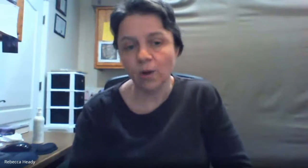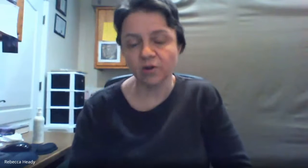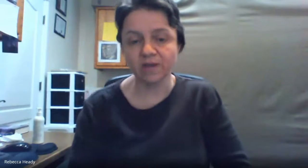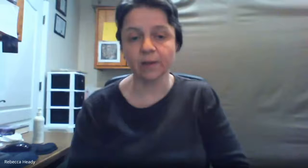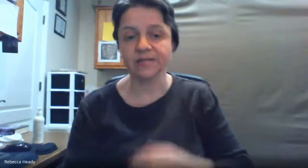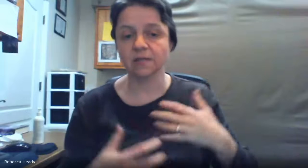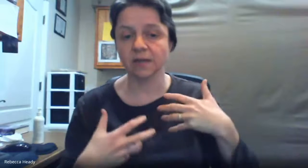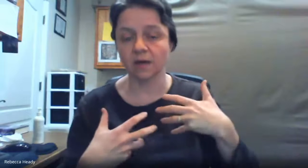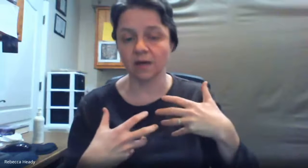when you're giving basically